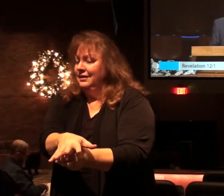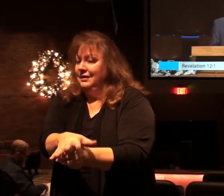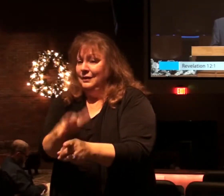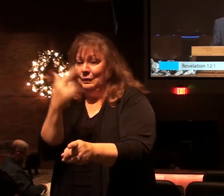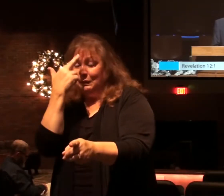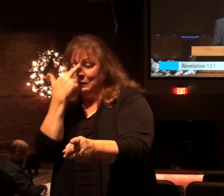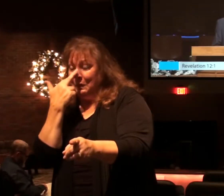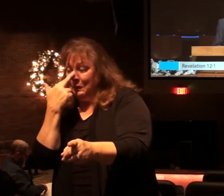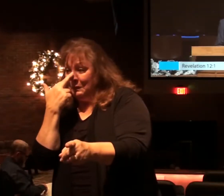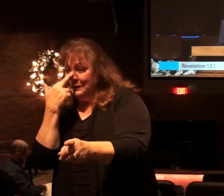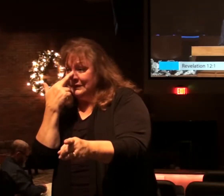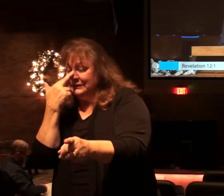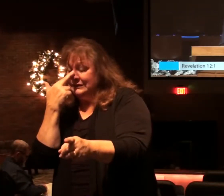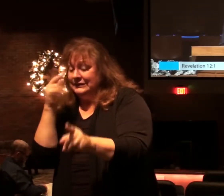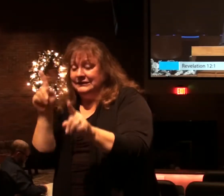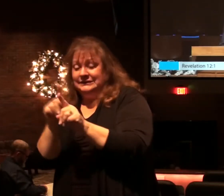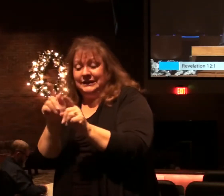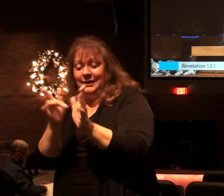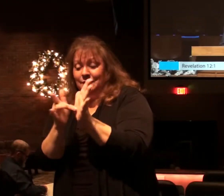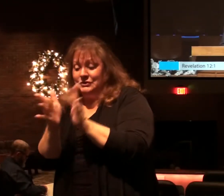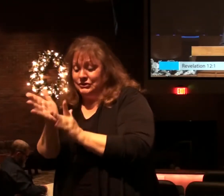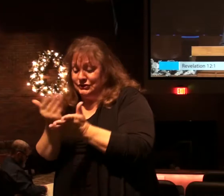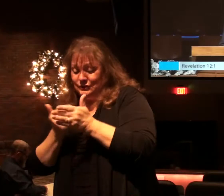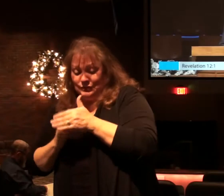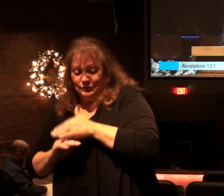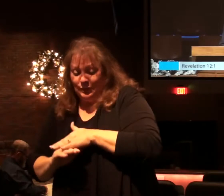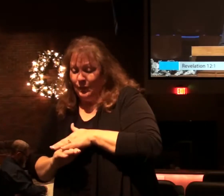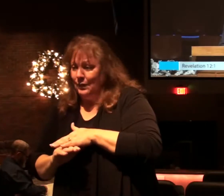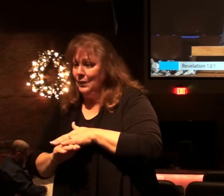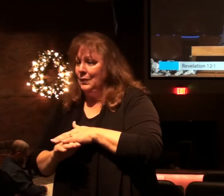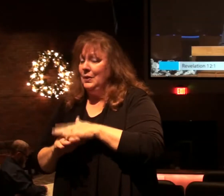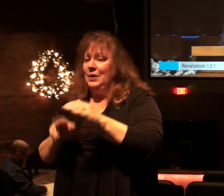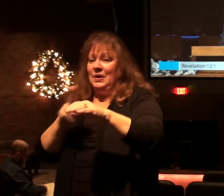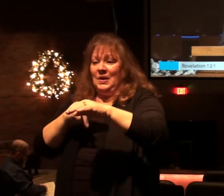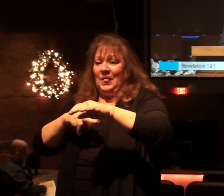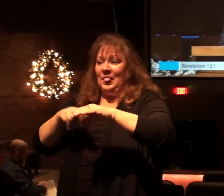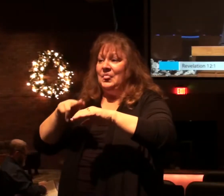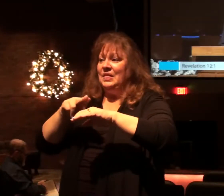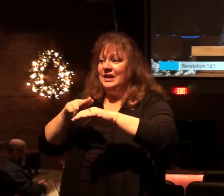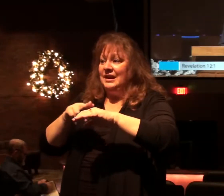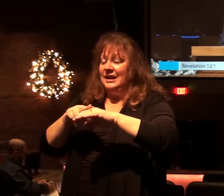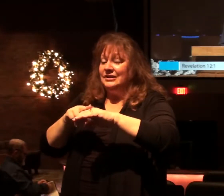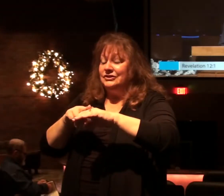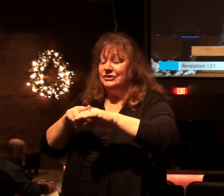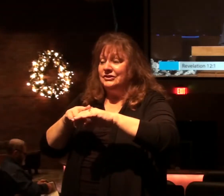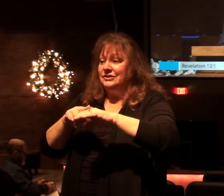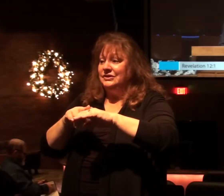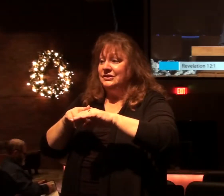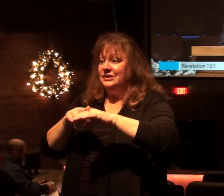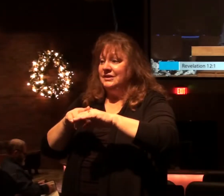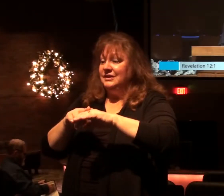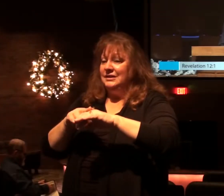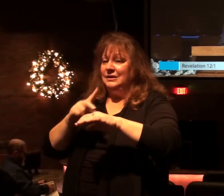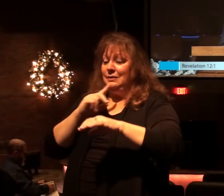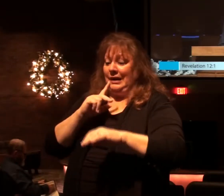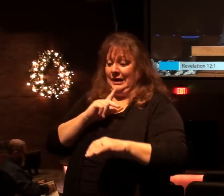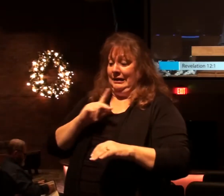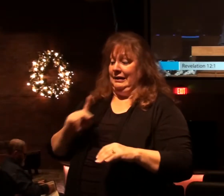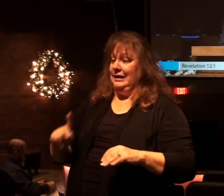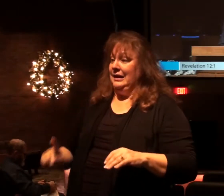the Romans, as they were when Christ was born. The nation was being headed by a minor